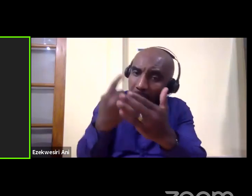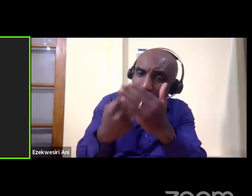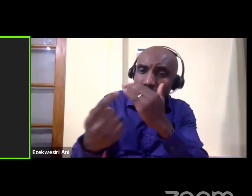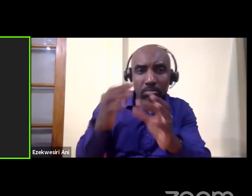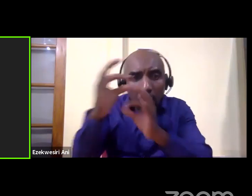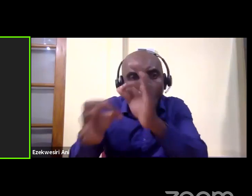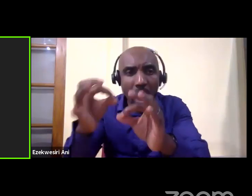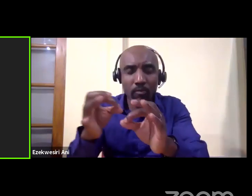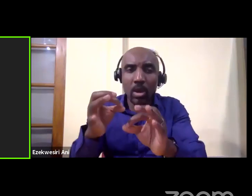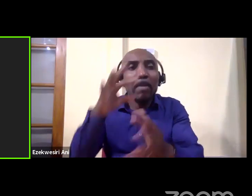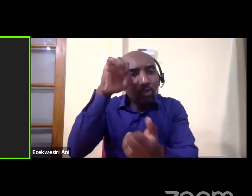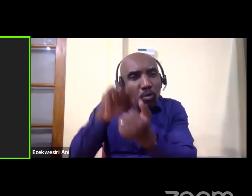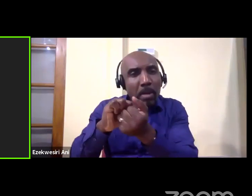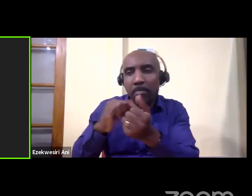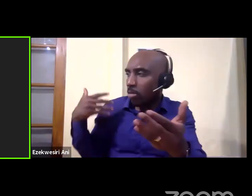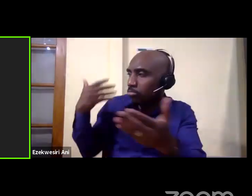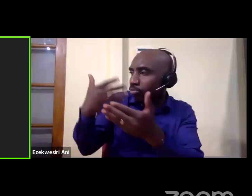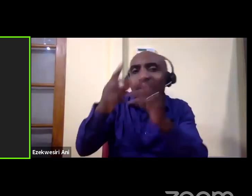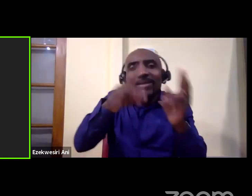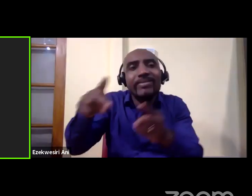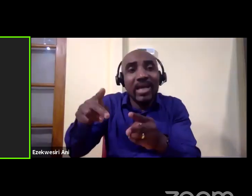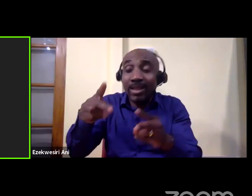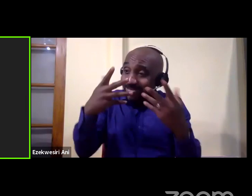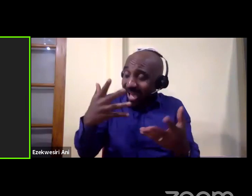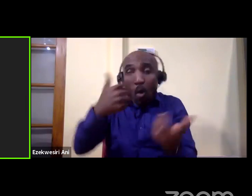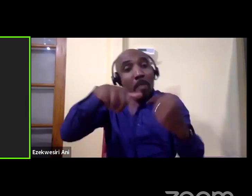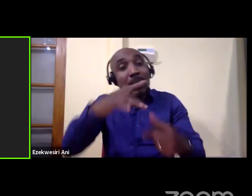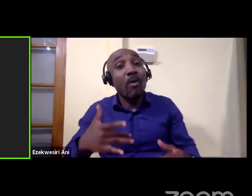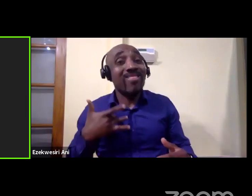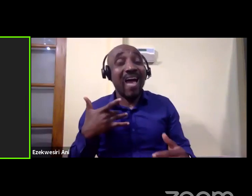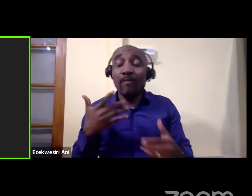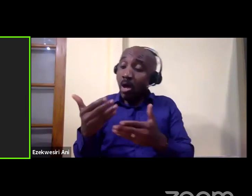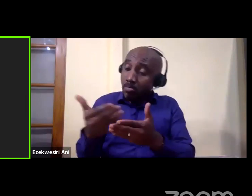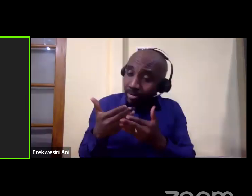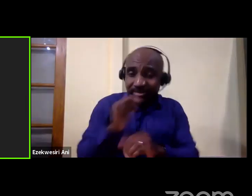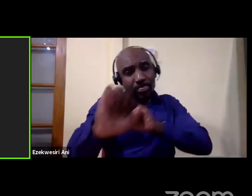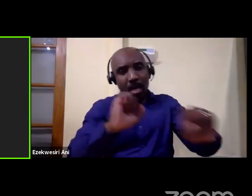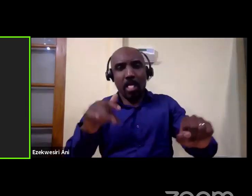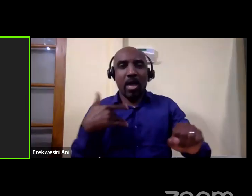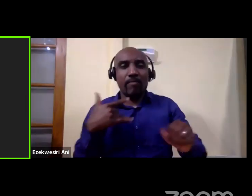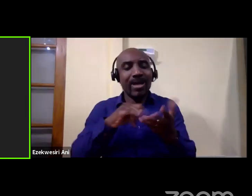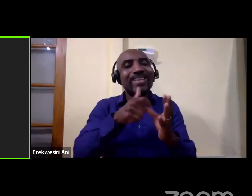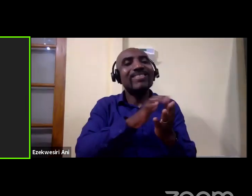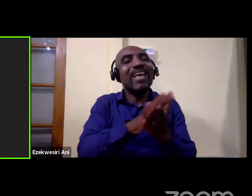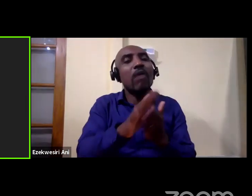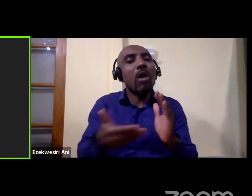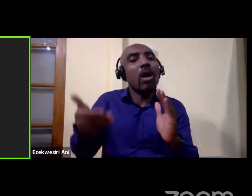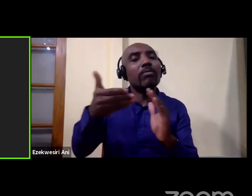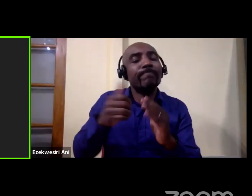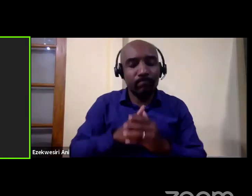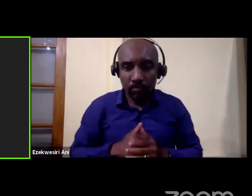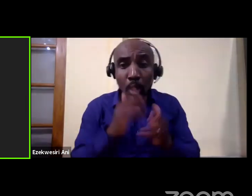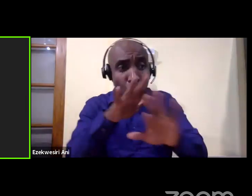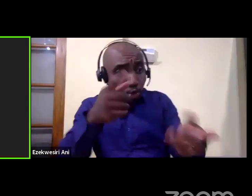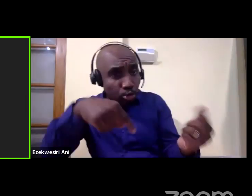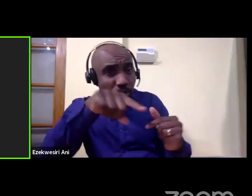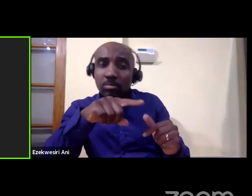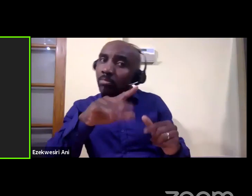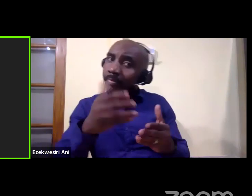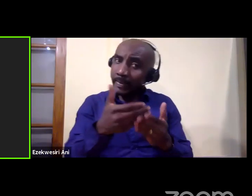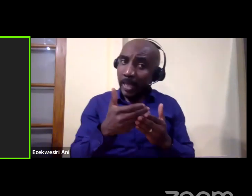and we have to fight for the living now. And Sarah says that children must be safe, so our unions